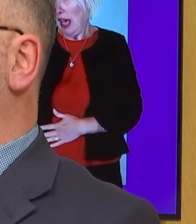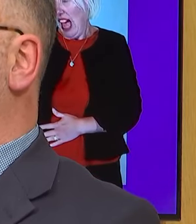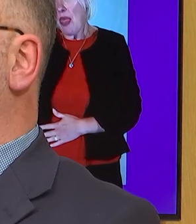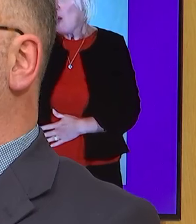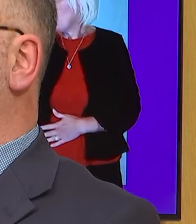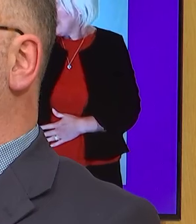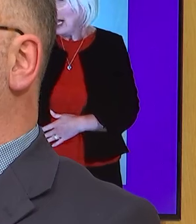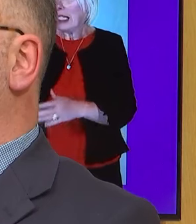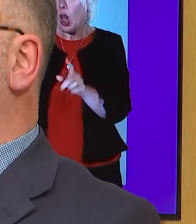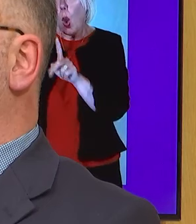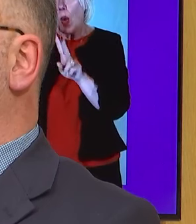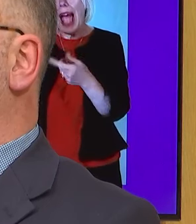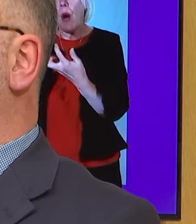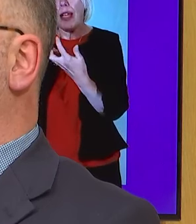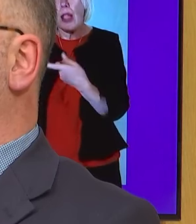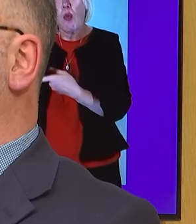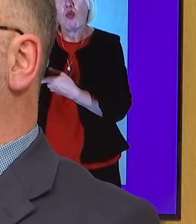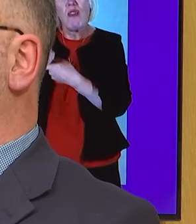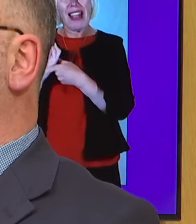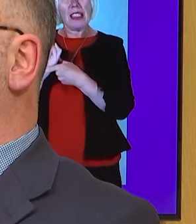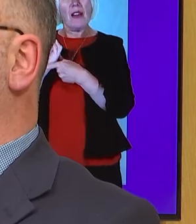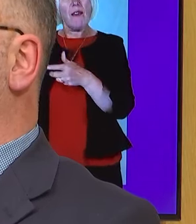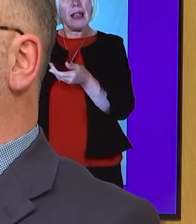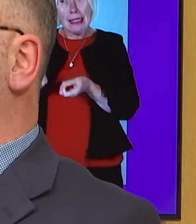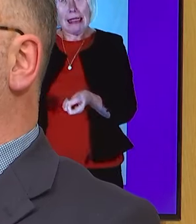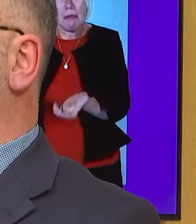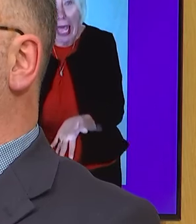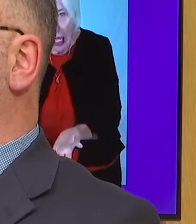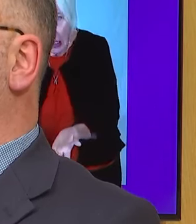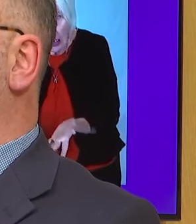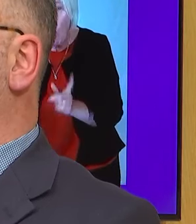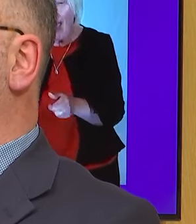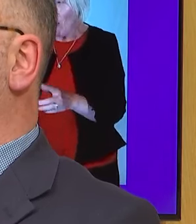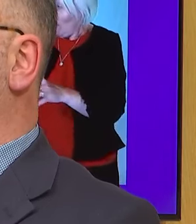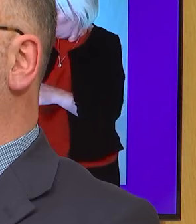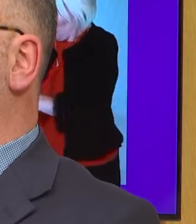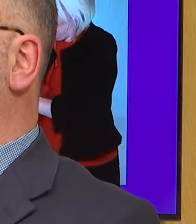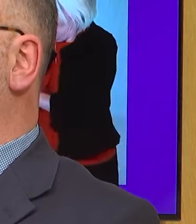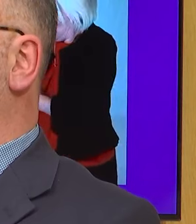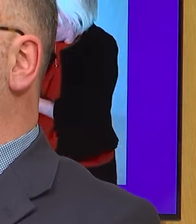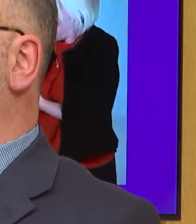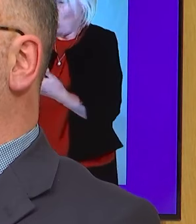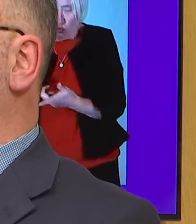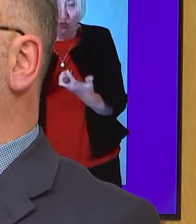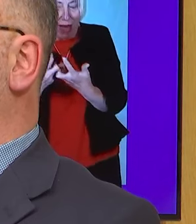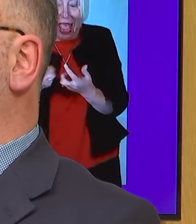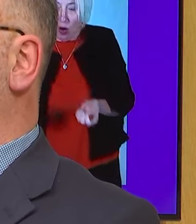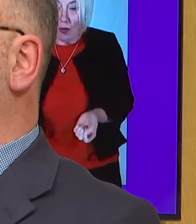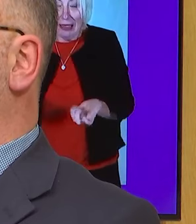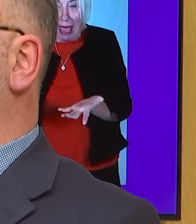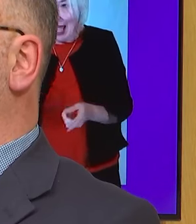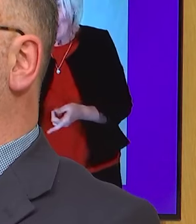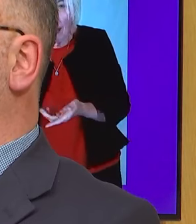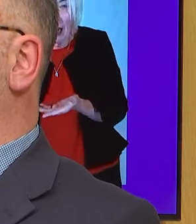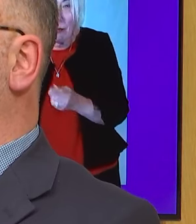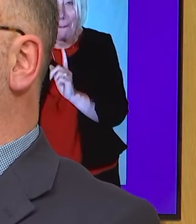about preventative spend. But like with all preventative spend, you need to find the money to pay for it in the first place before you see those dividends coming back through. Because as someone